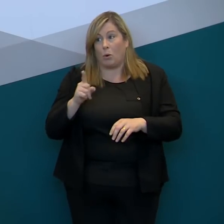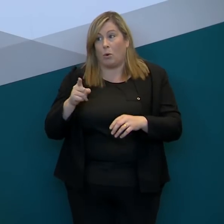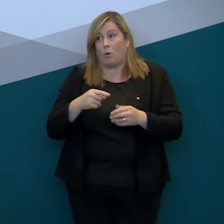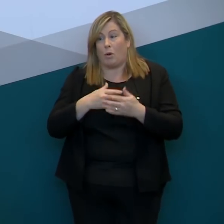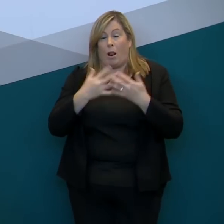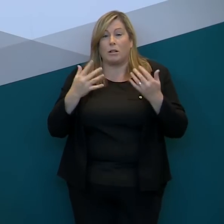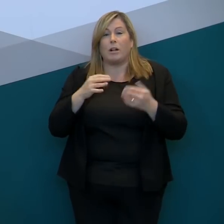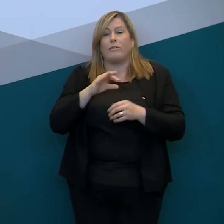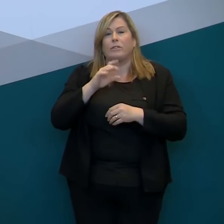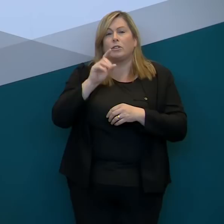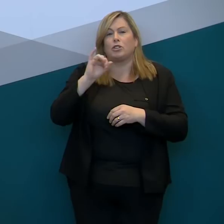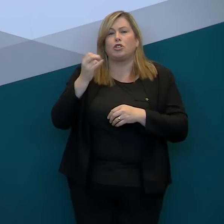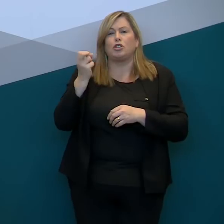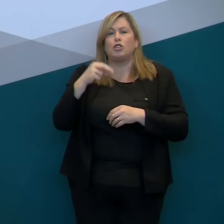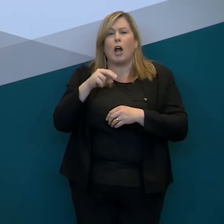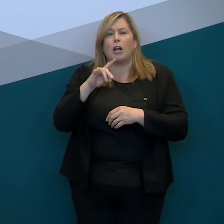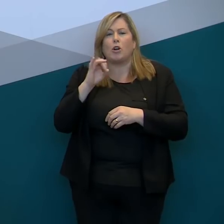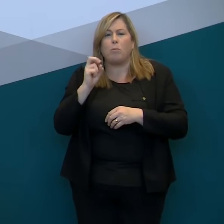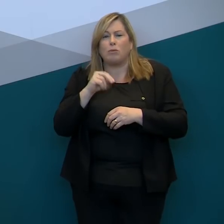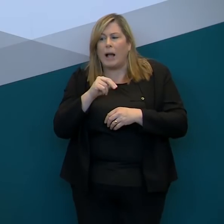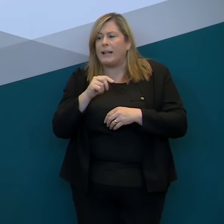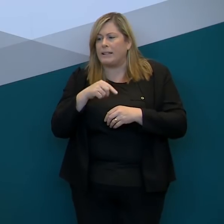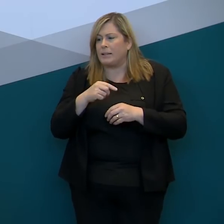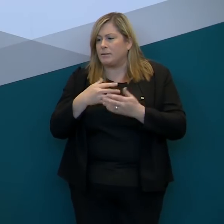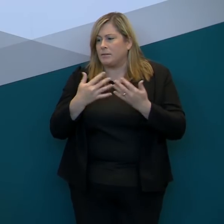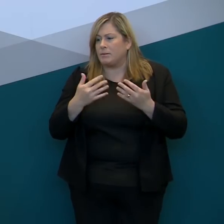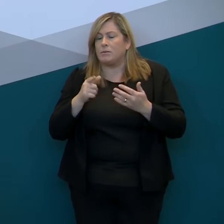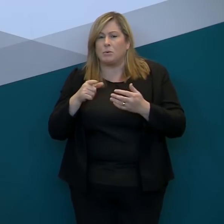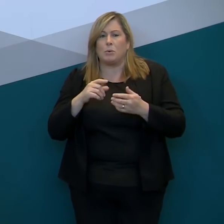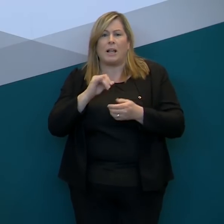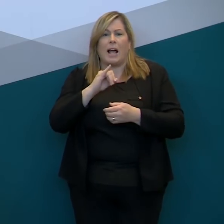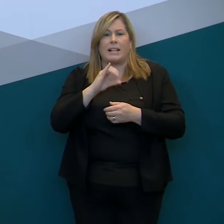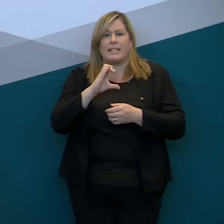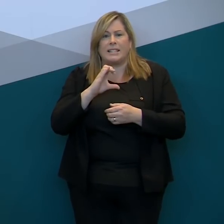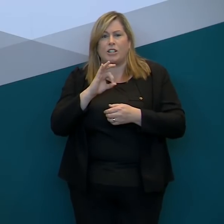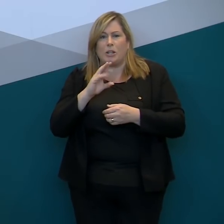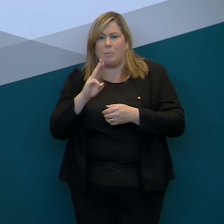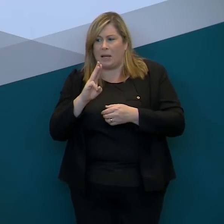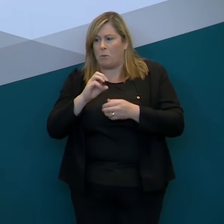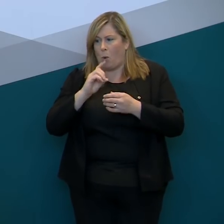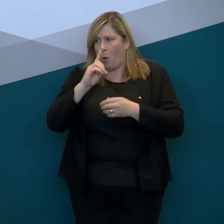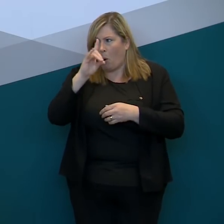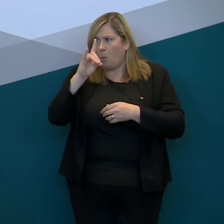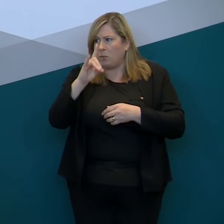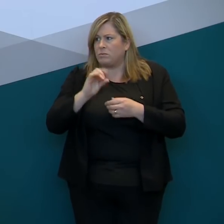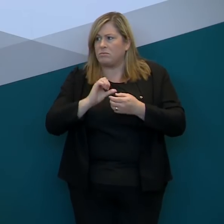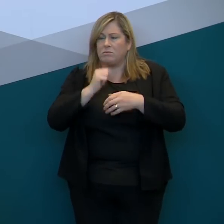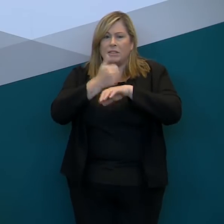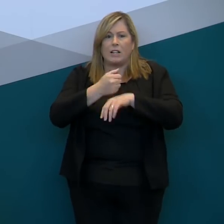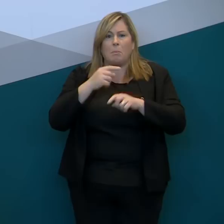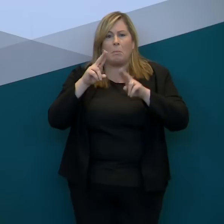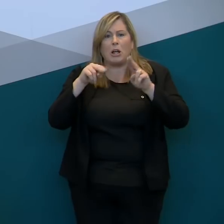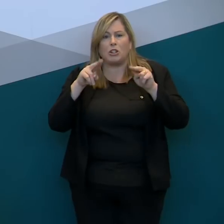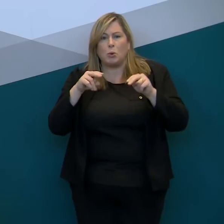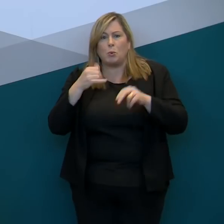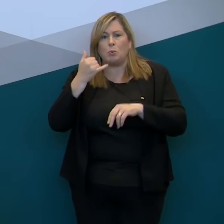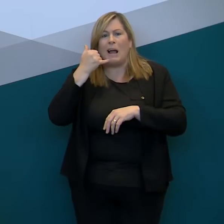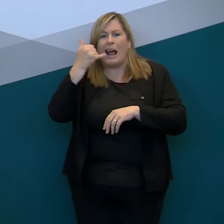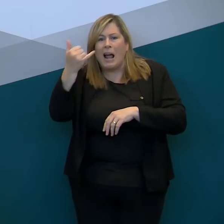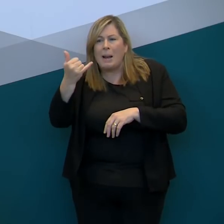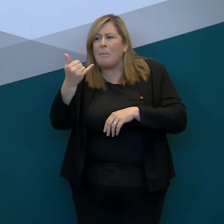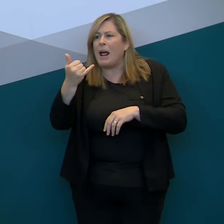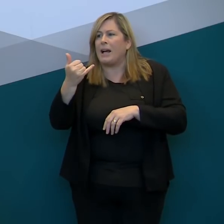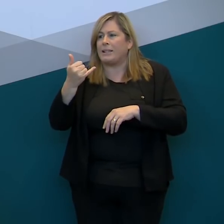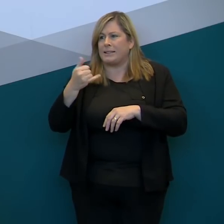key leads, Mel Bates, Ray Wally of the IMO and ICGP, we're hoping, as I say, to put a helpline directly for GPs so they can call with